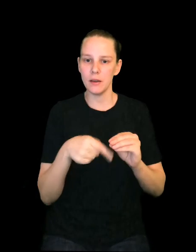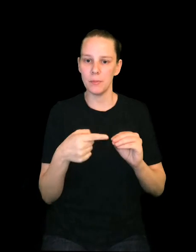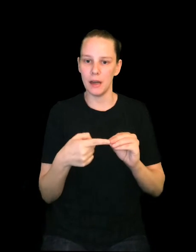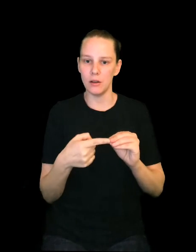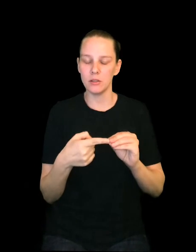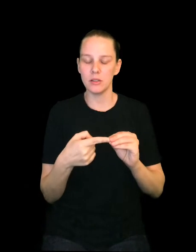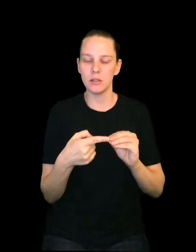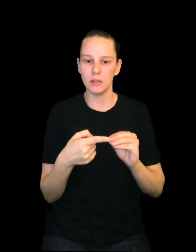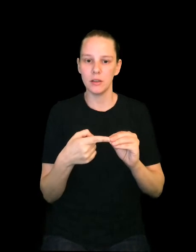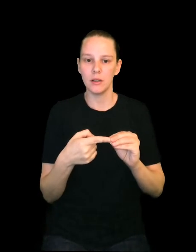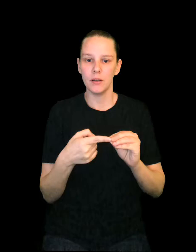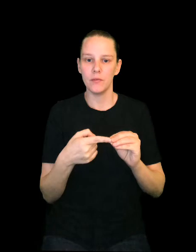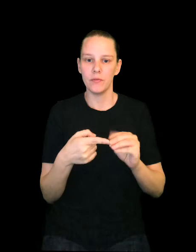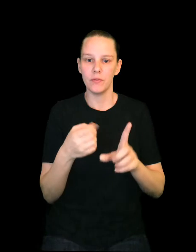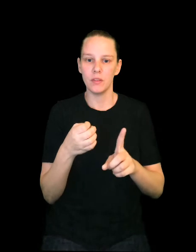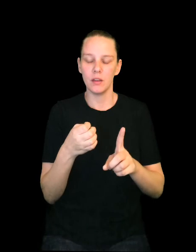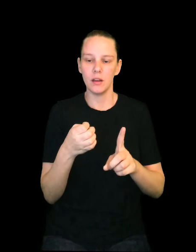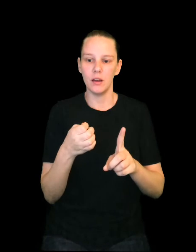talking about